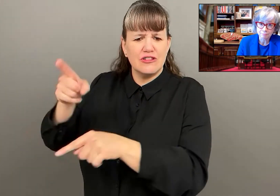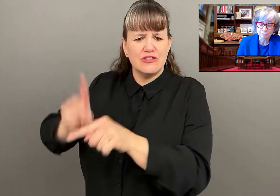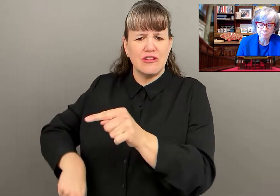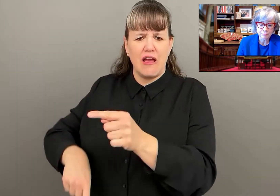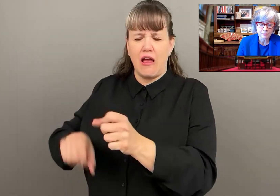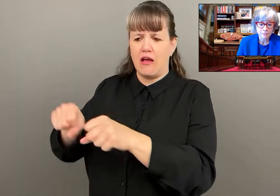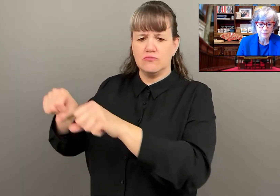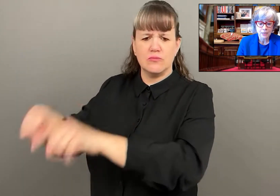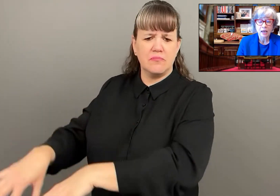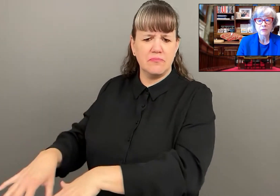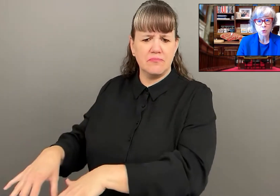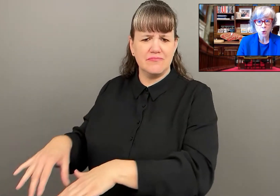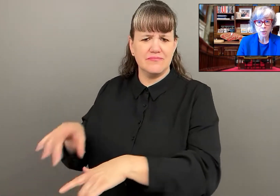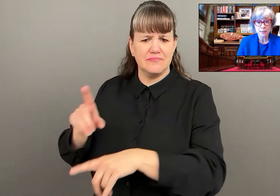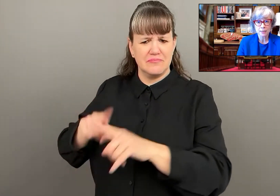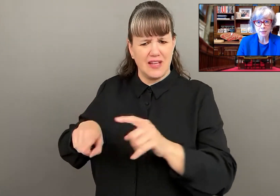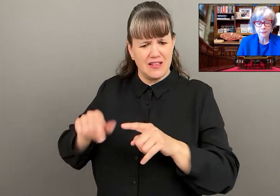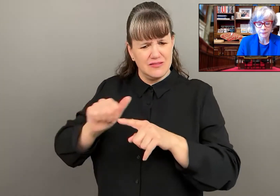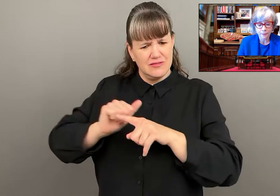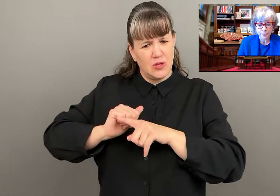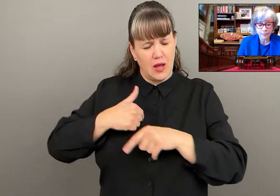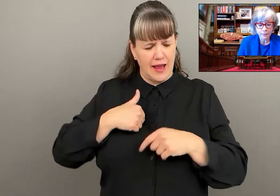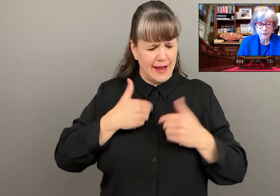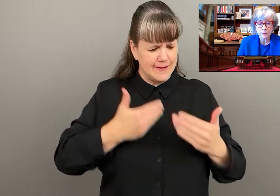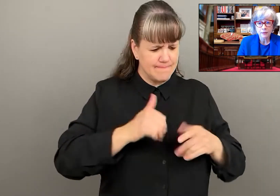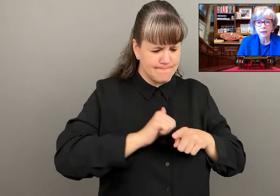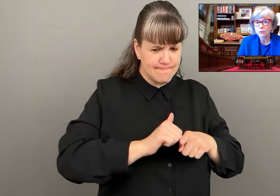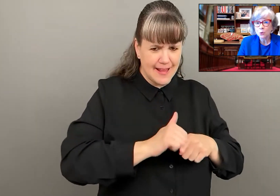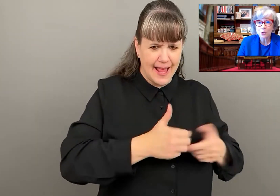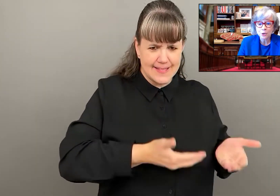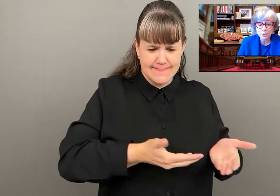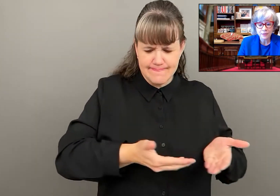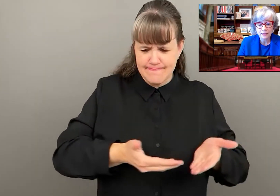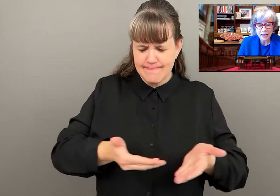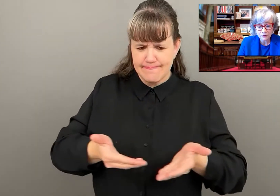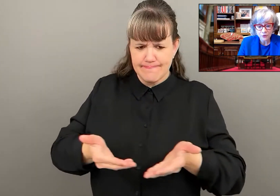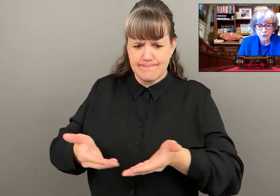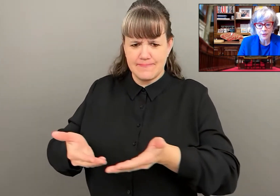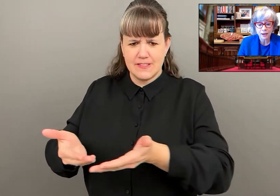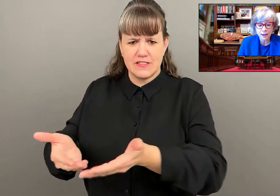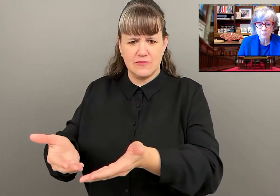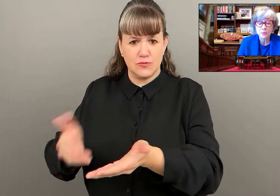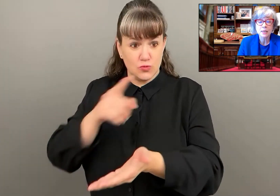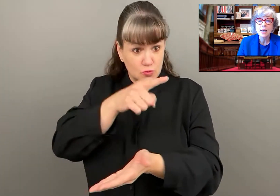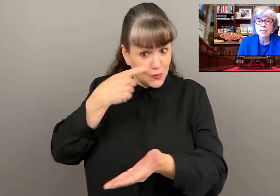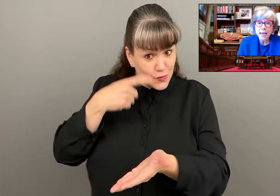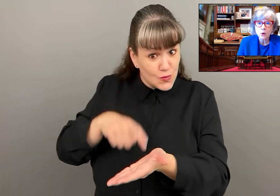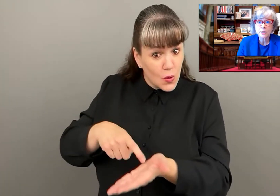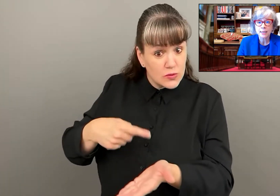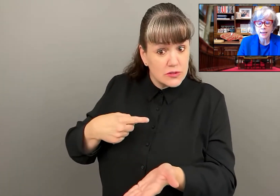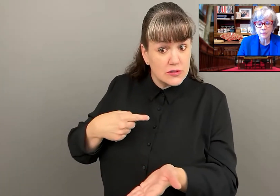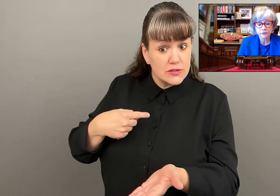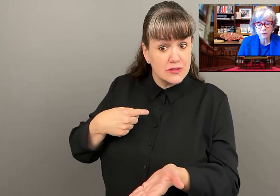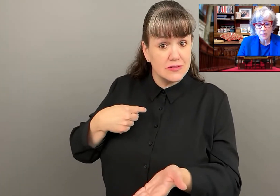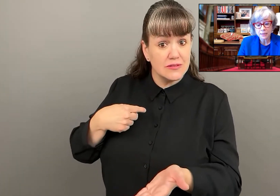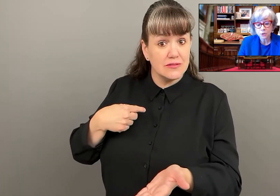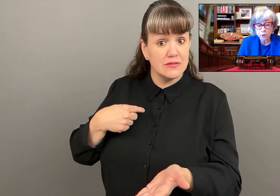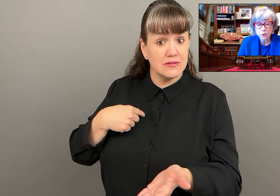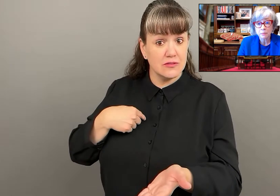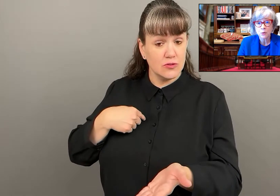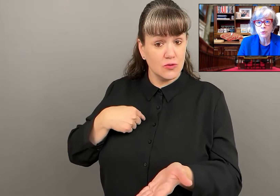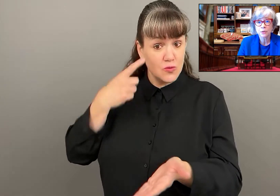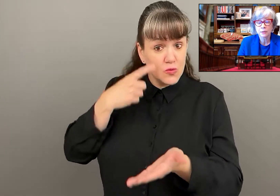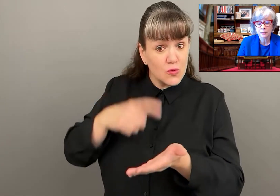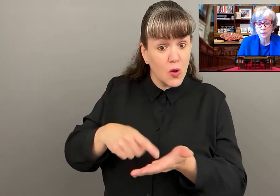practicing. Have you noticed? Have you heard the laughter that comes now and again from my